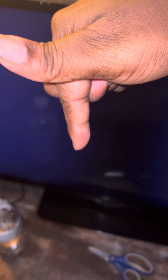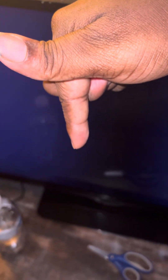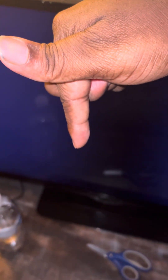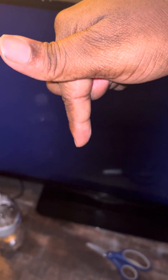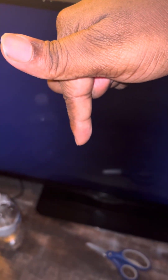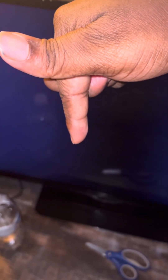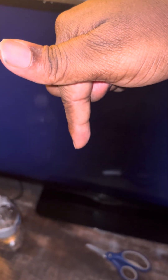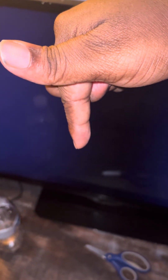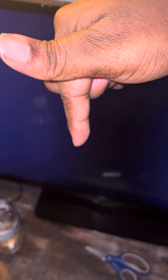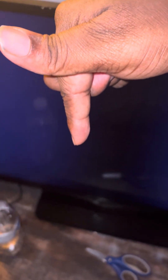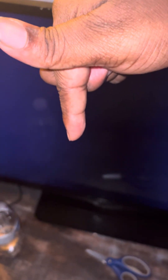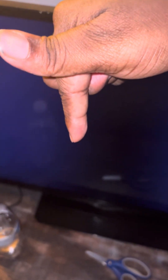P,